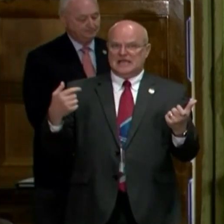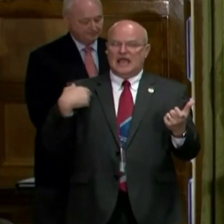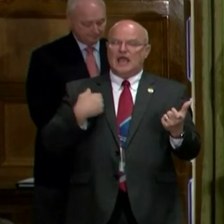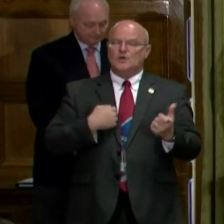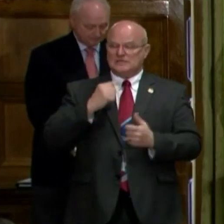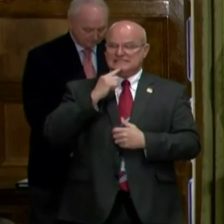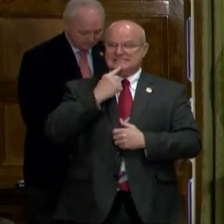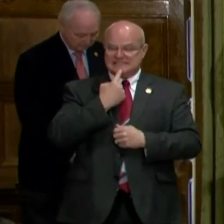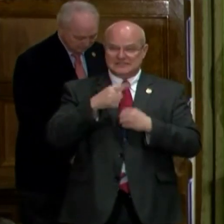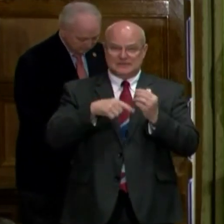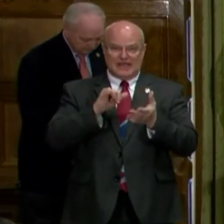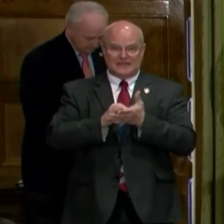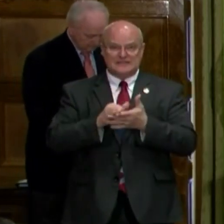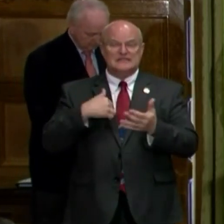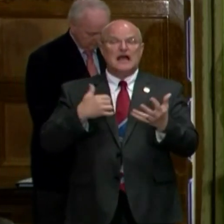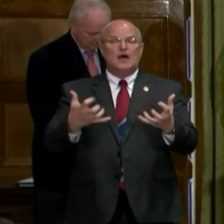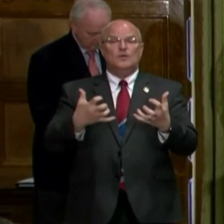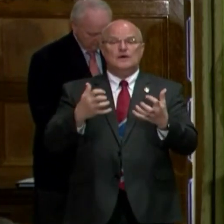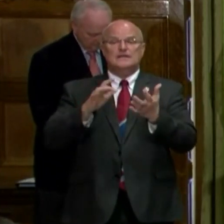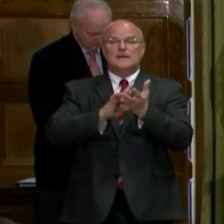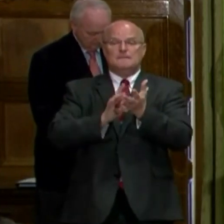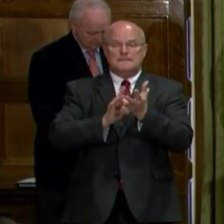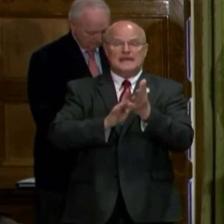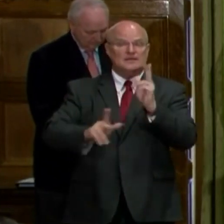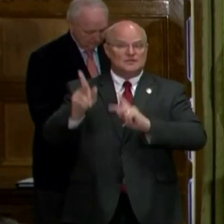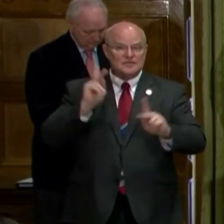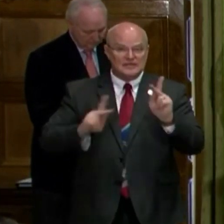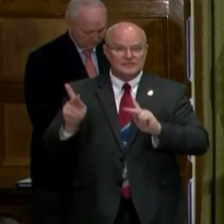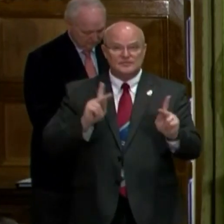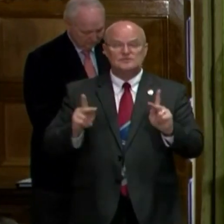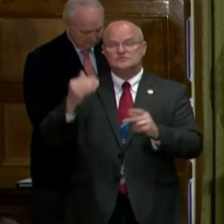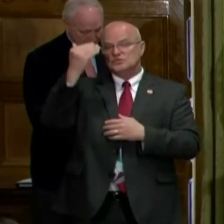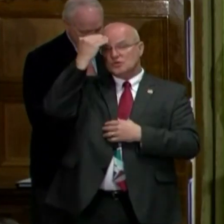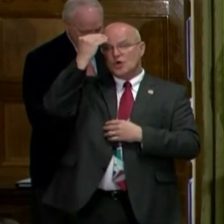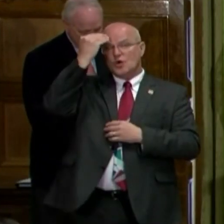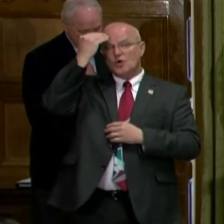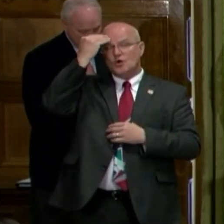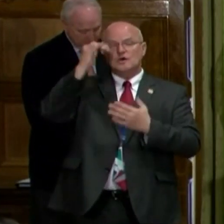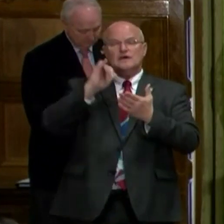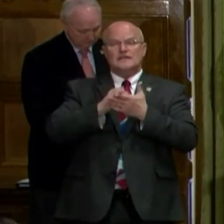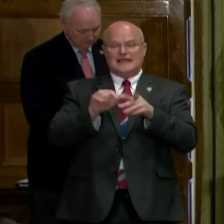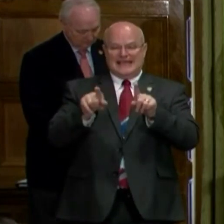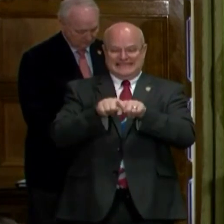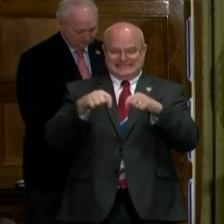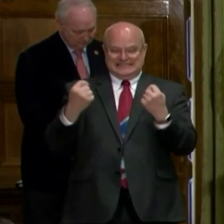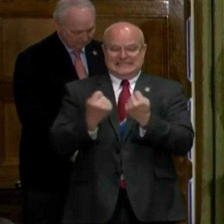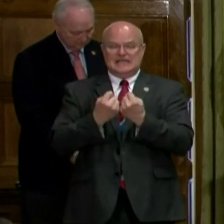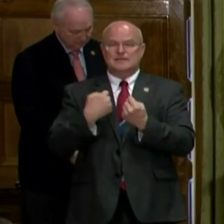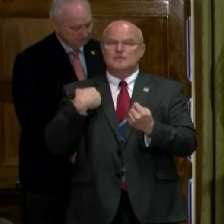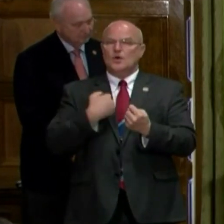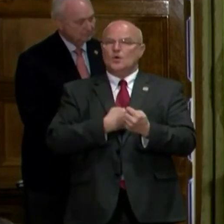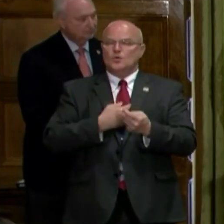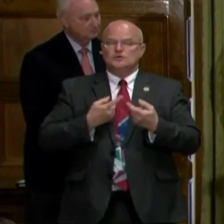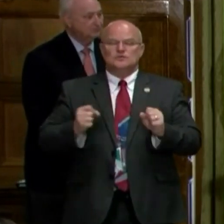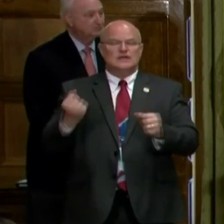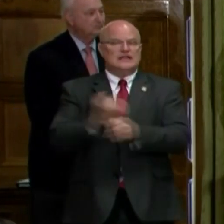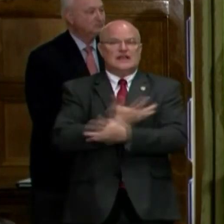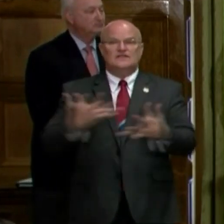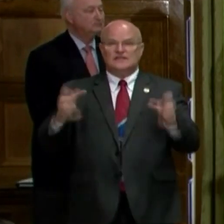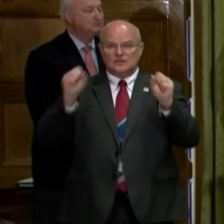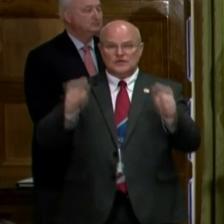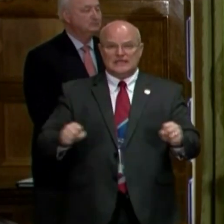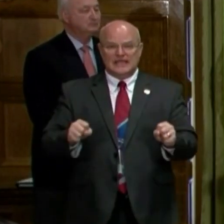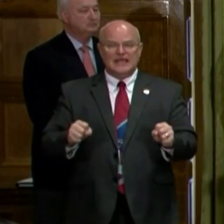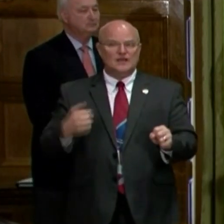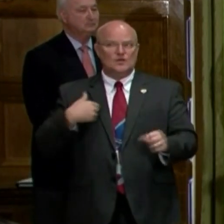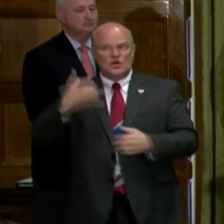it very seriously. And I just want the medical community and the provider community to know that as a team, we're using every means possible. We're calling